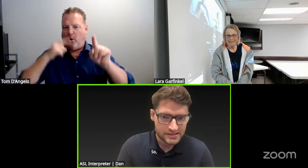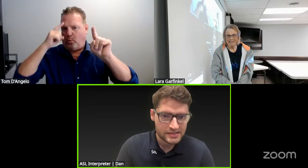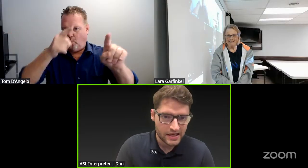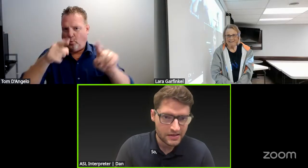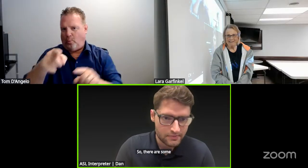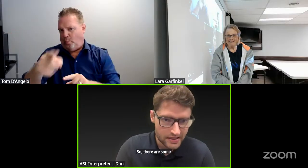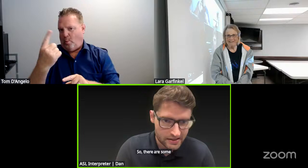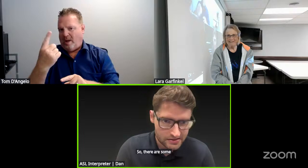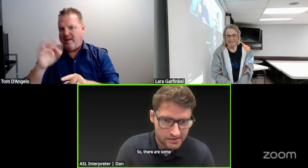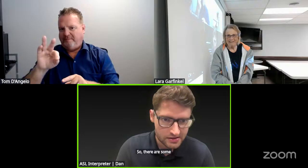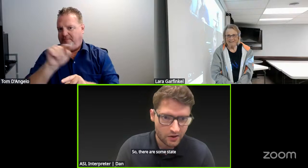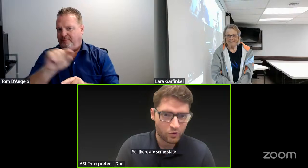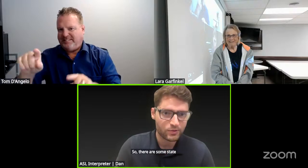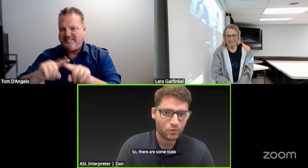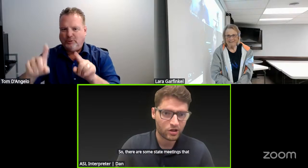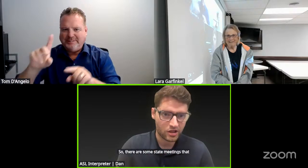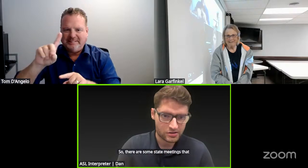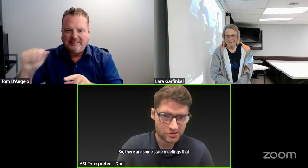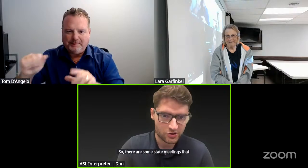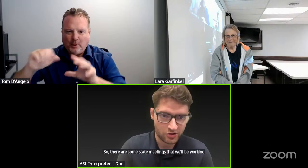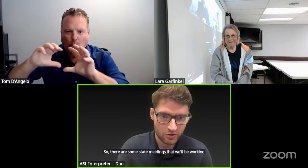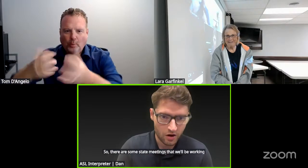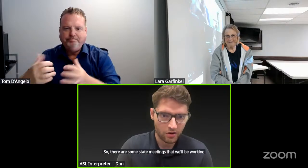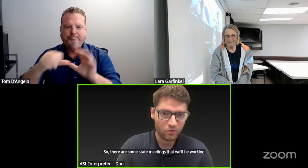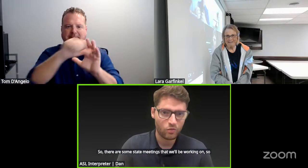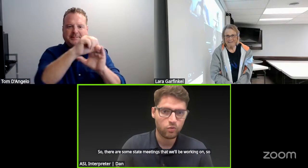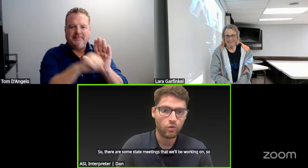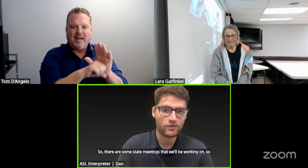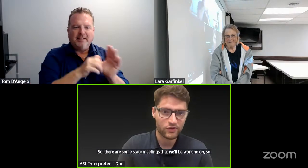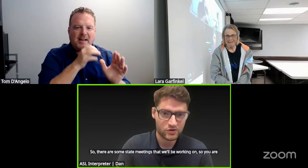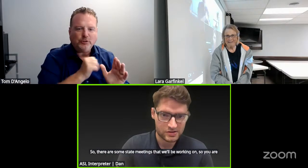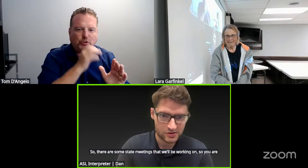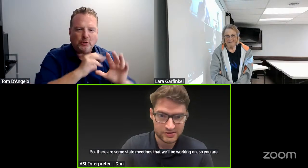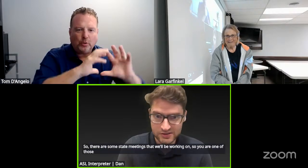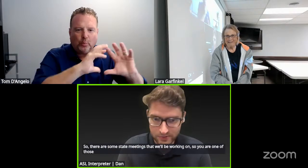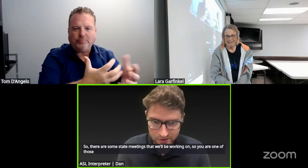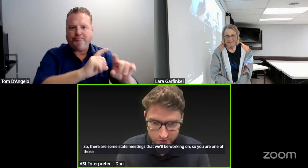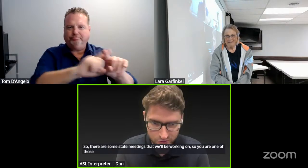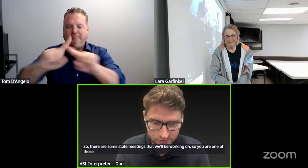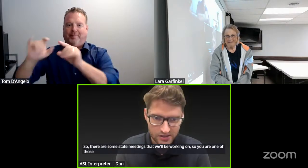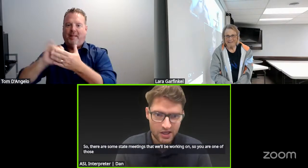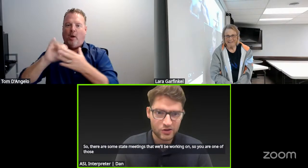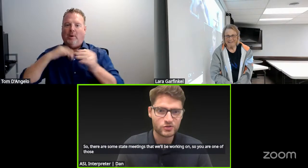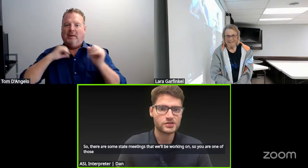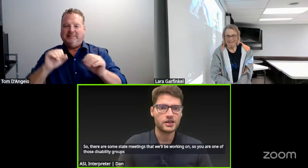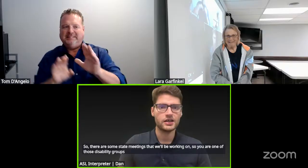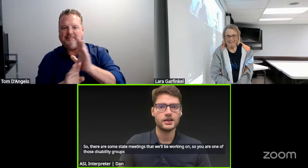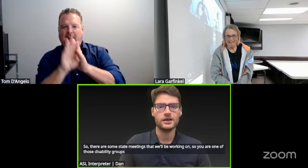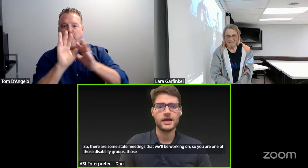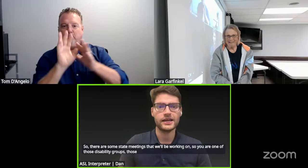are some state meetings that we'll be working on. So you are one of those disability groups,